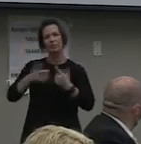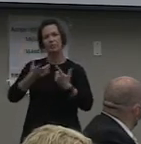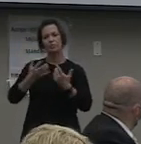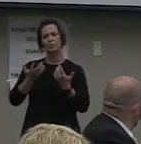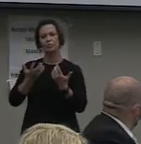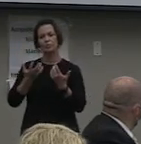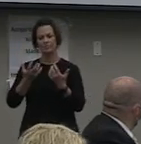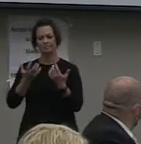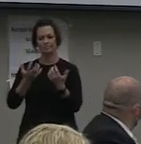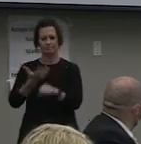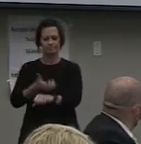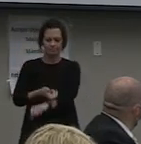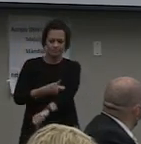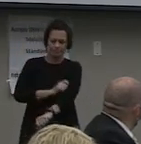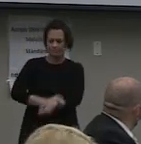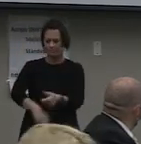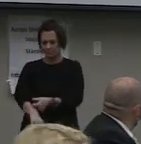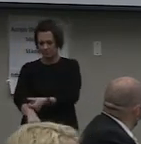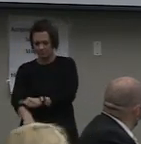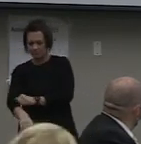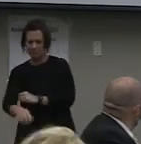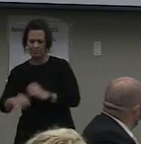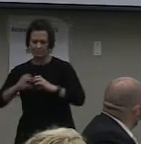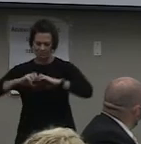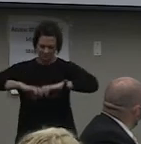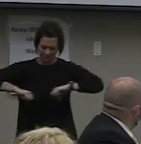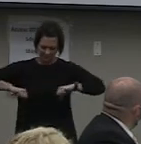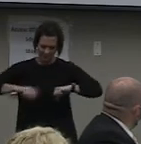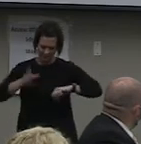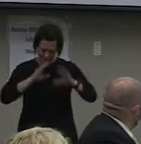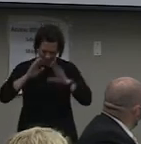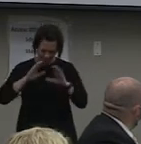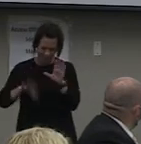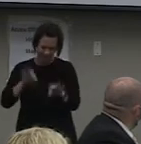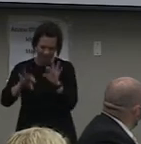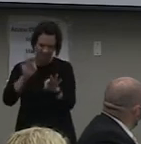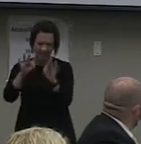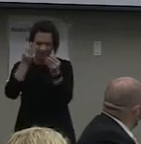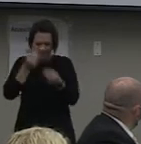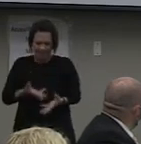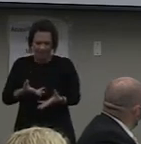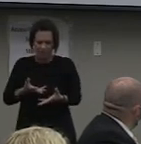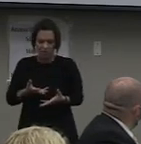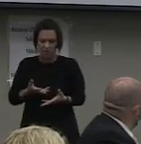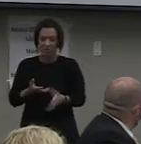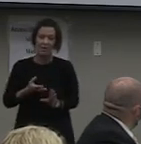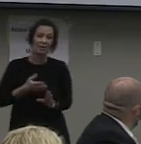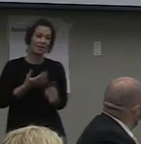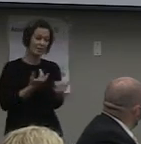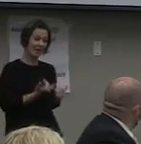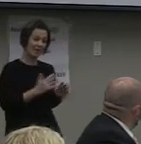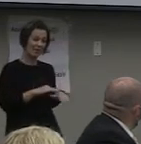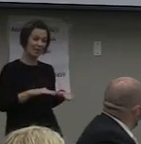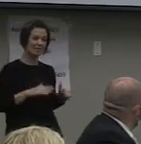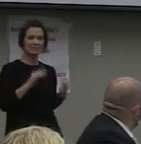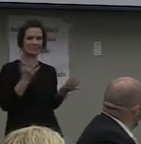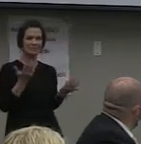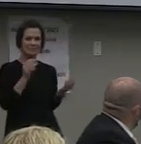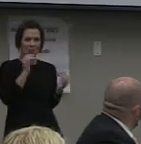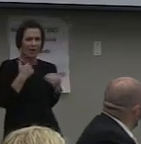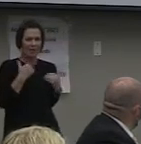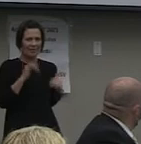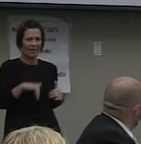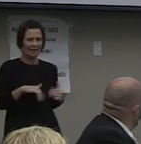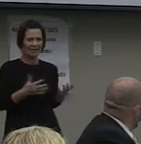deeper and have the correct questions pertinent to the information. These younger students don't have that yet, and they need the information